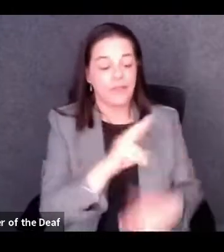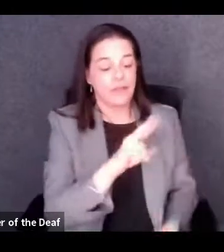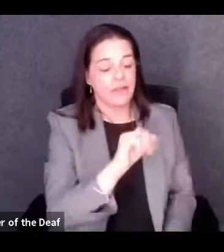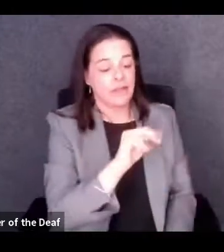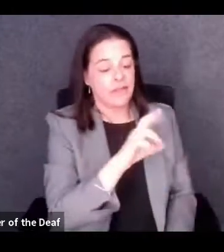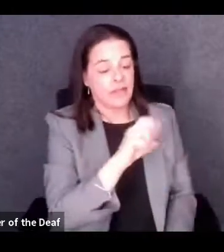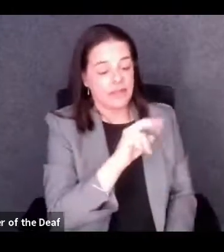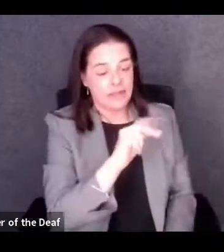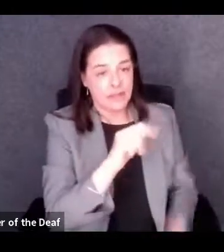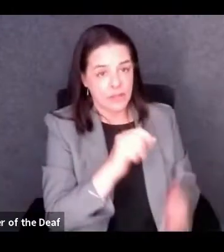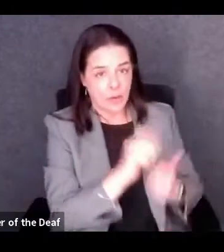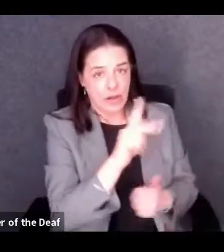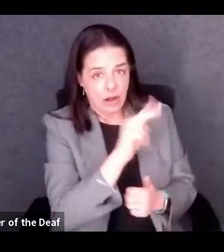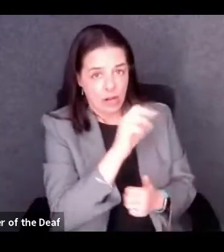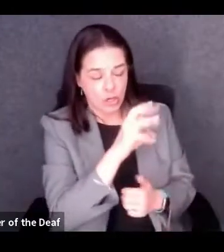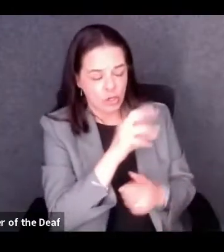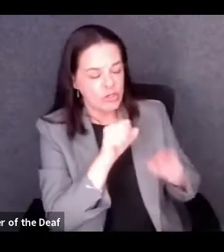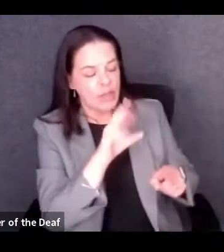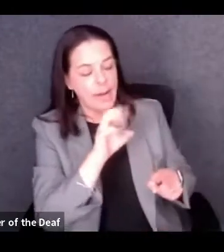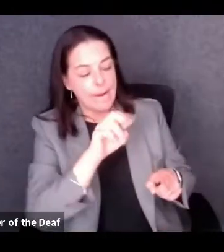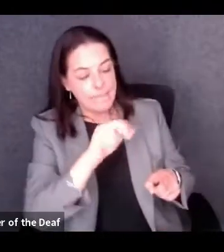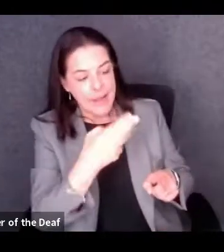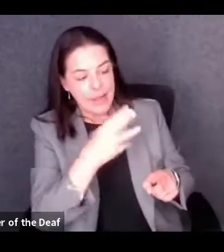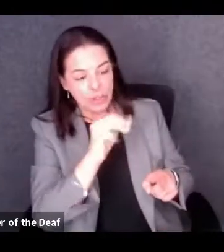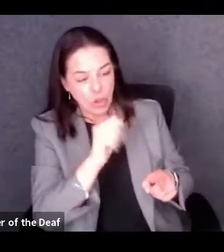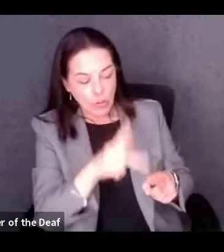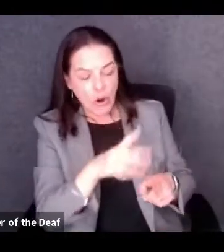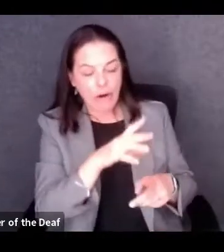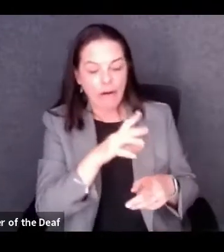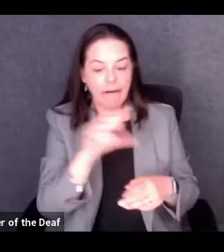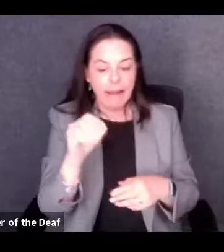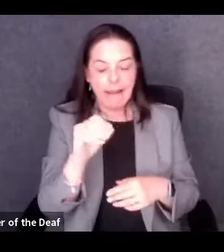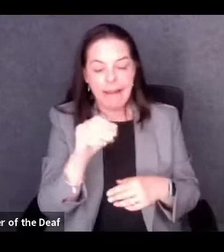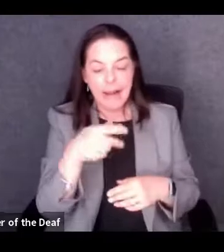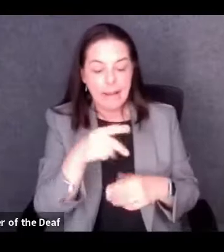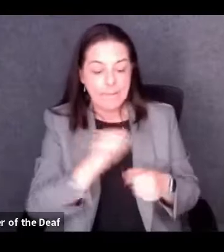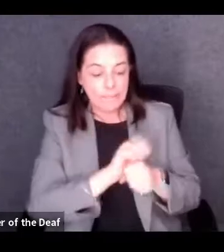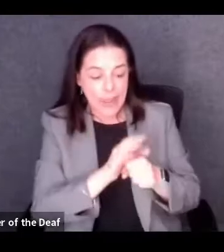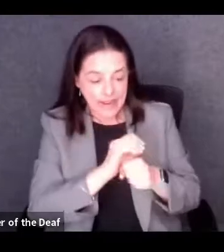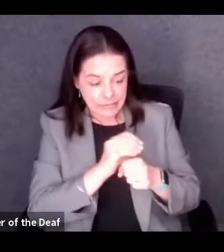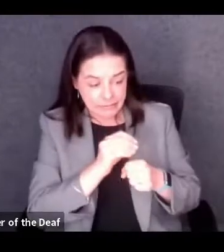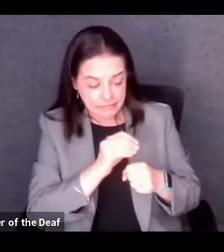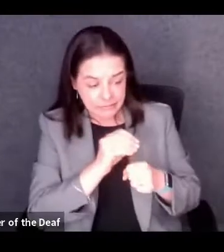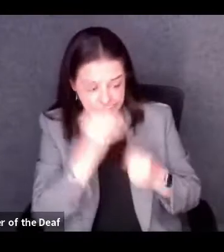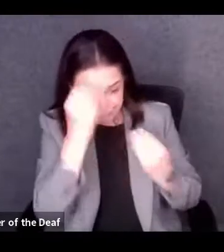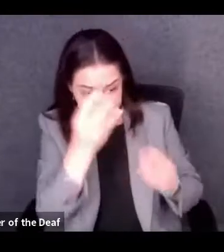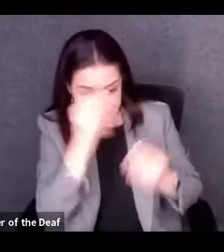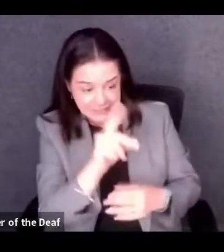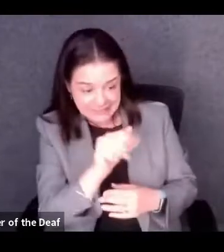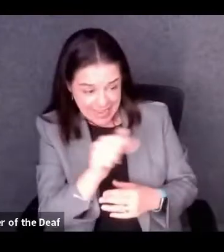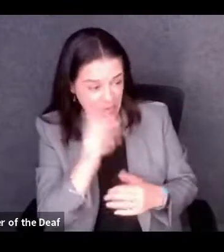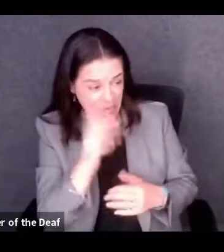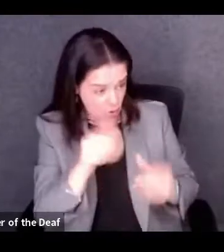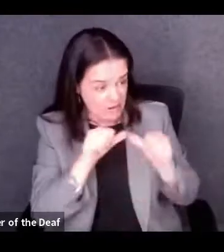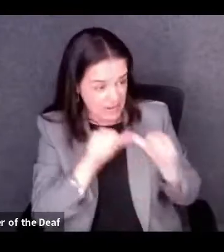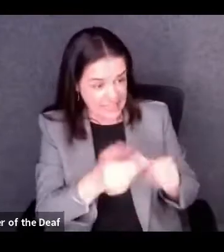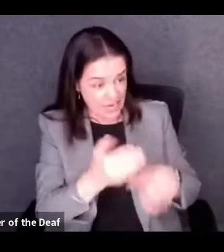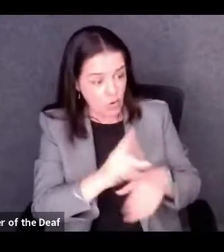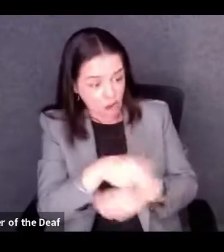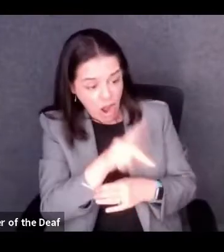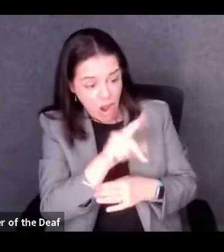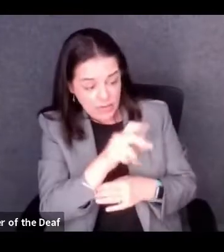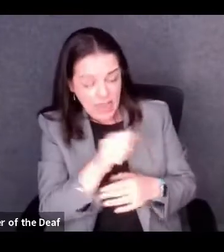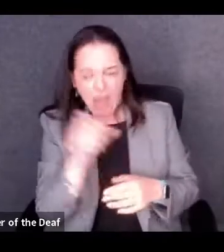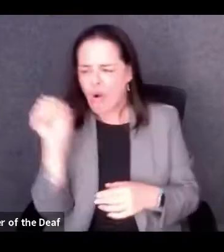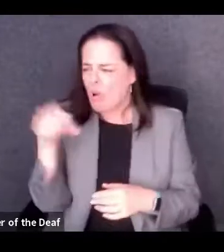News. Will the benchmarks, vaccine data, and pandemic data be updated going forward? Oh yeah, we will continue to update data and do all of the other things that